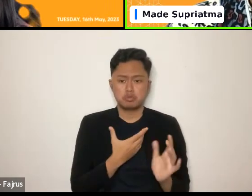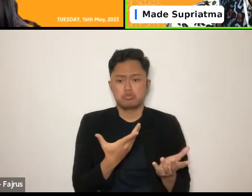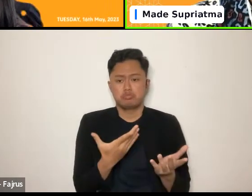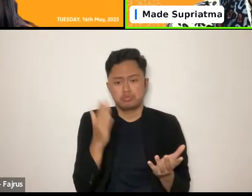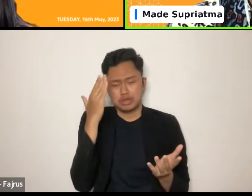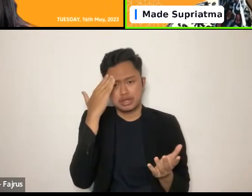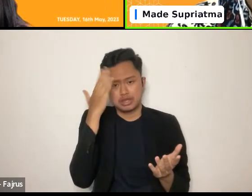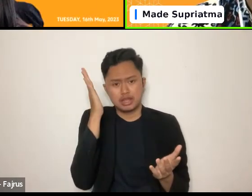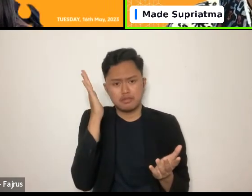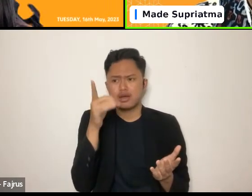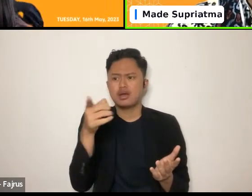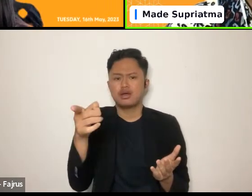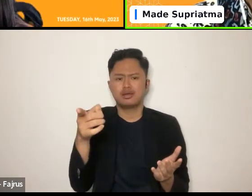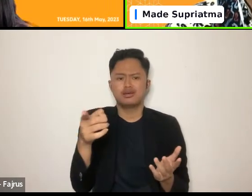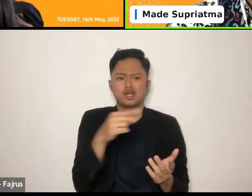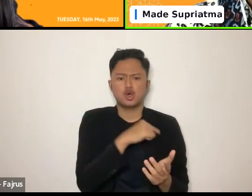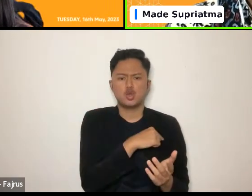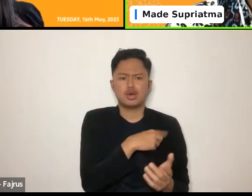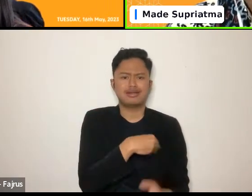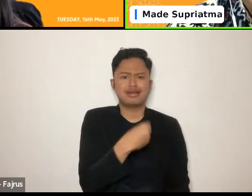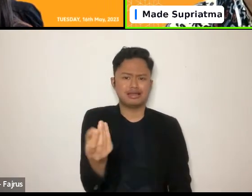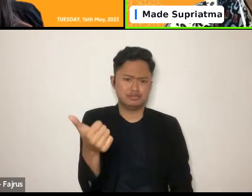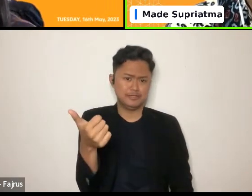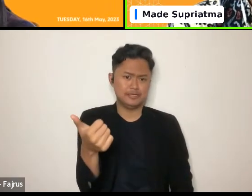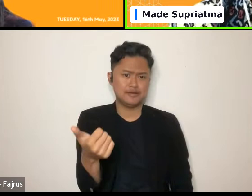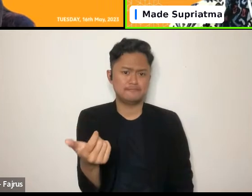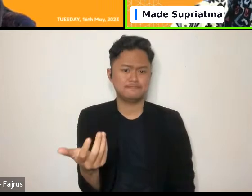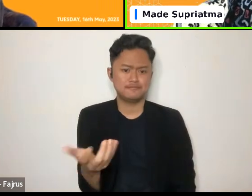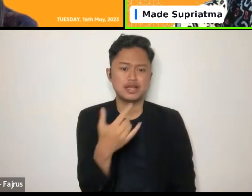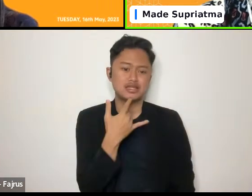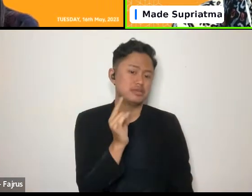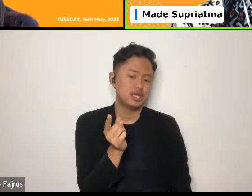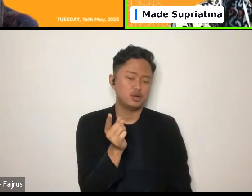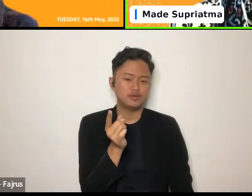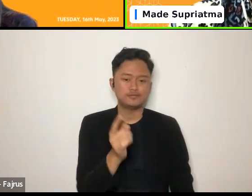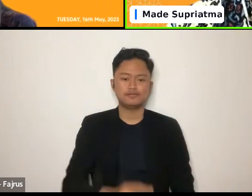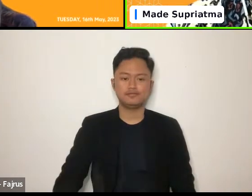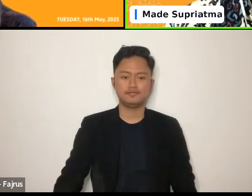give them material benefits, for example, something like that. So,